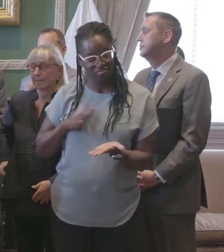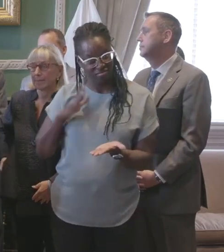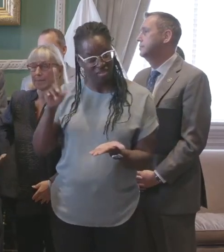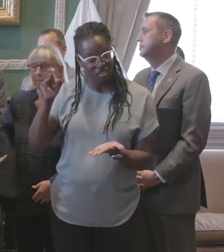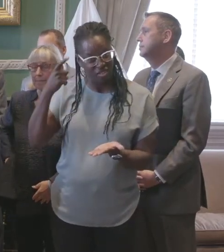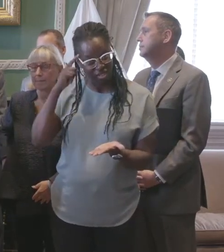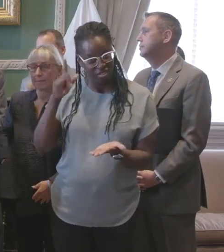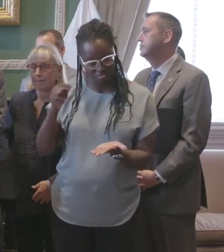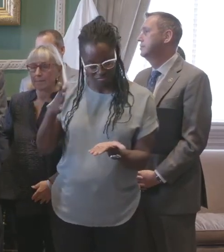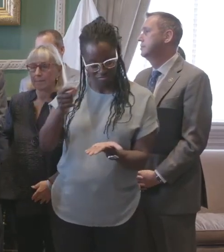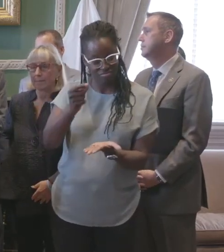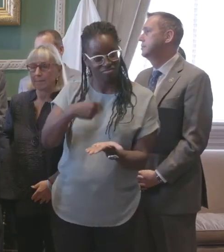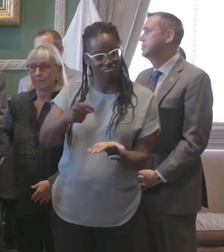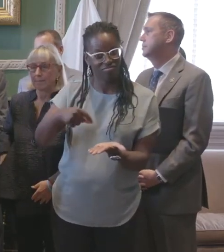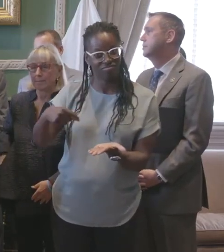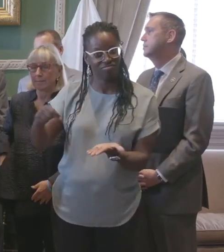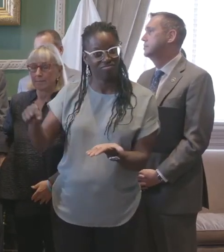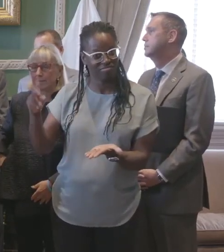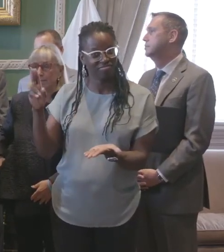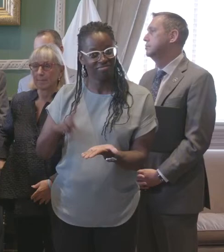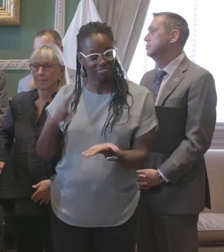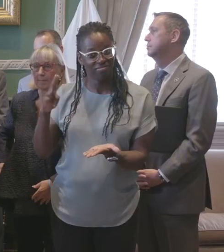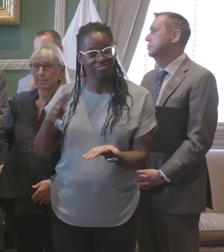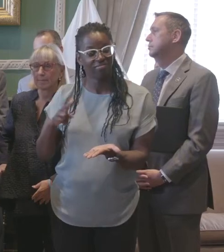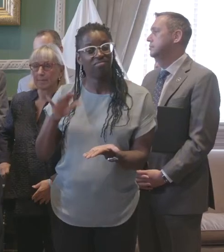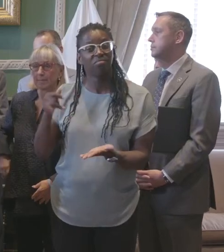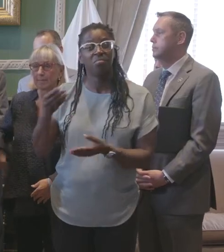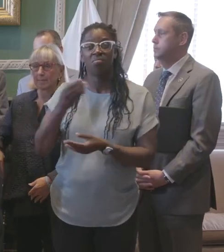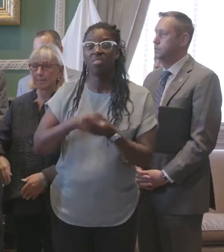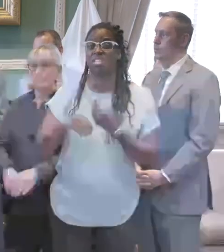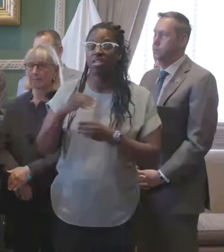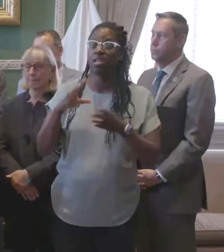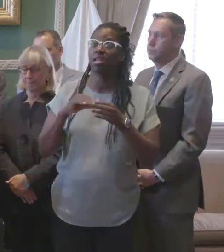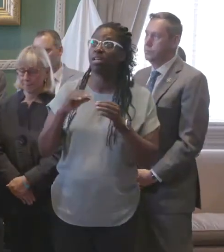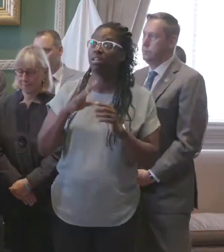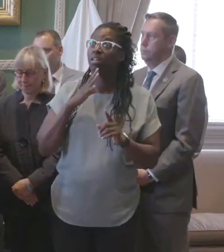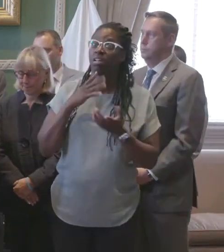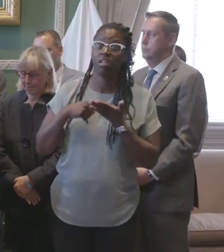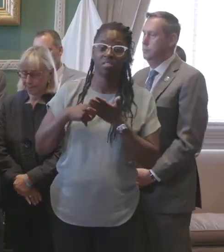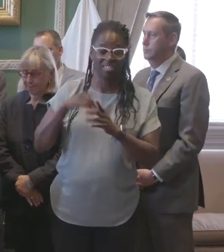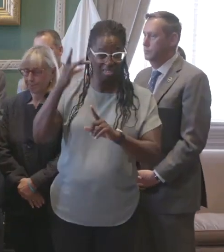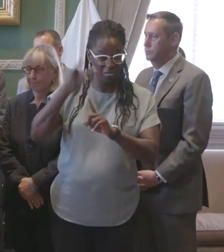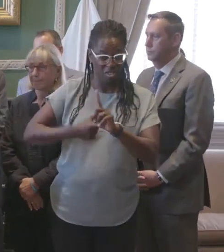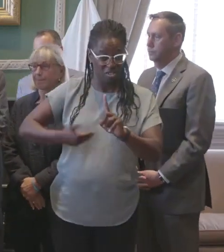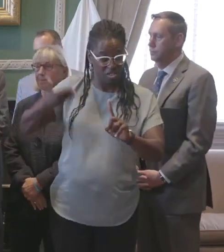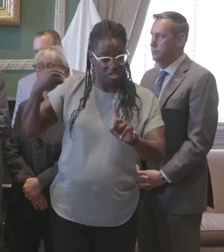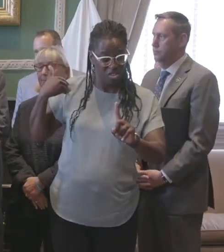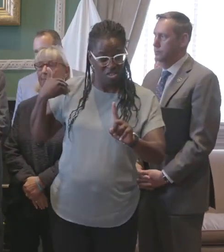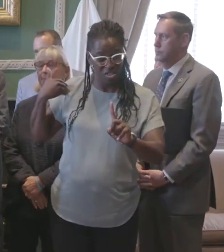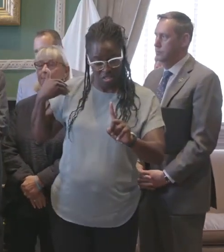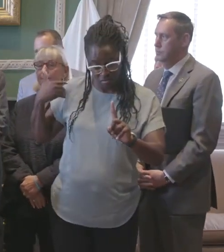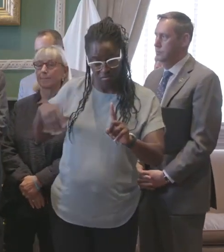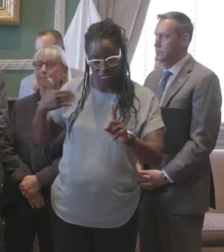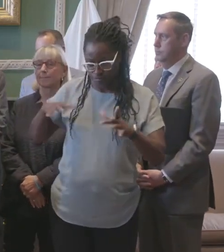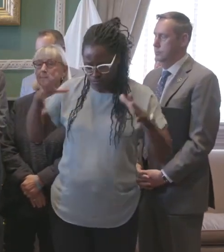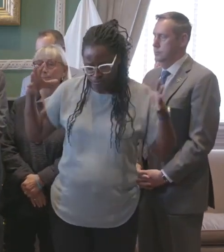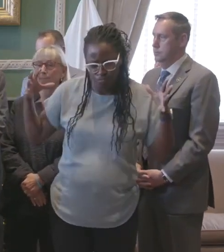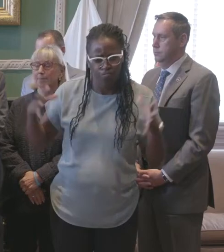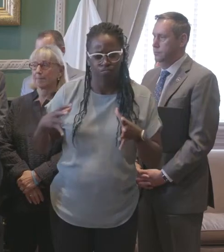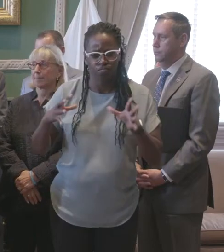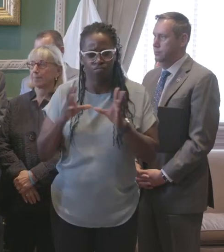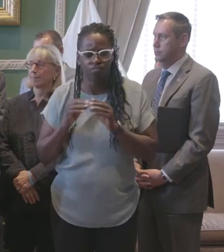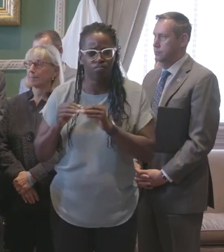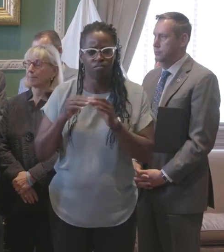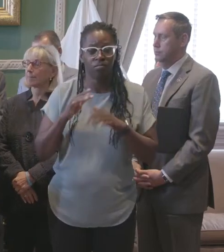a budget that began a little over 8 months ago when we convened the consensus revenue hearings in December of last year to begin working on the